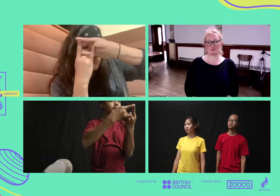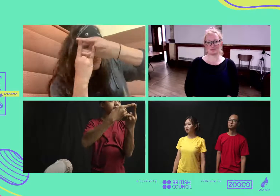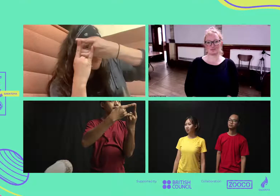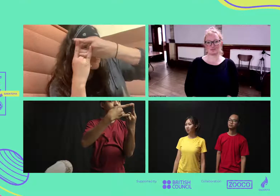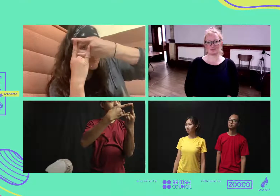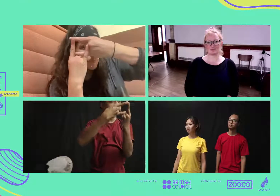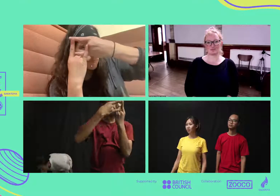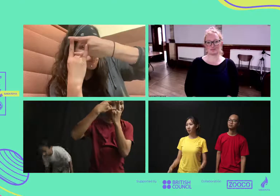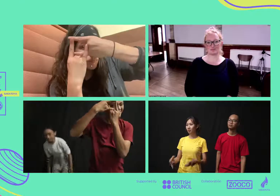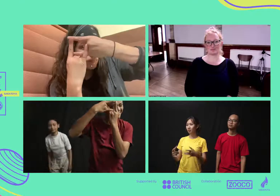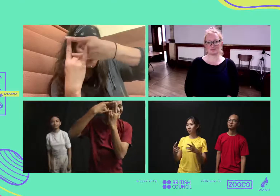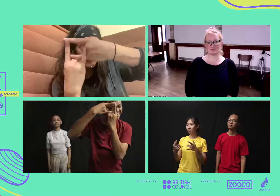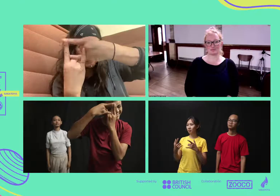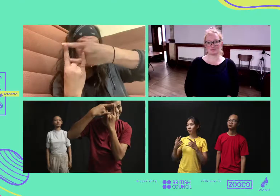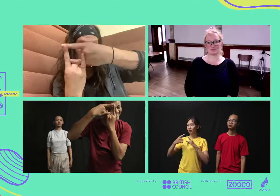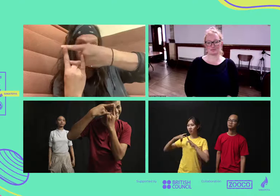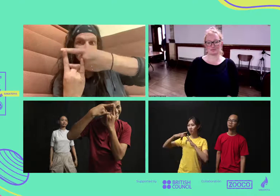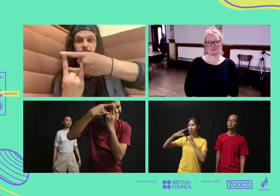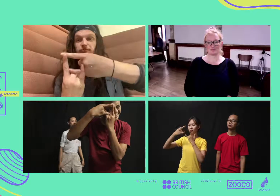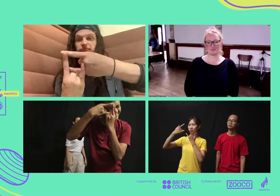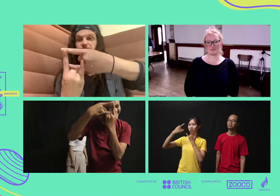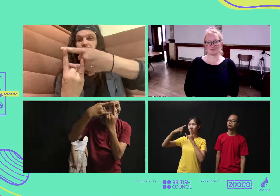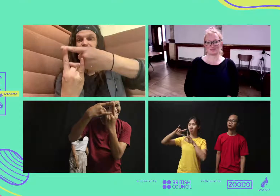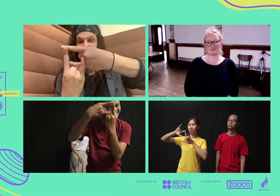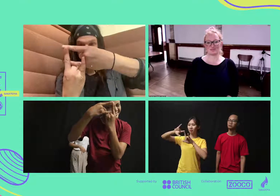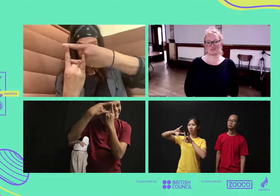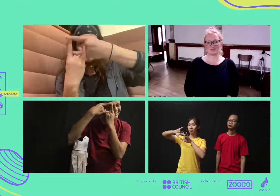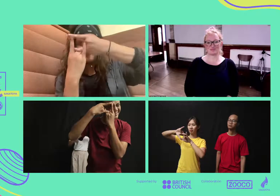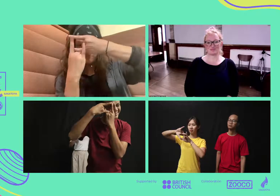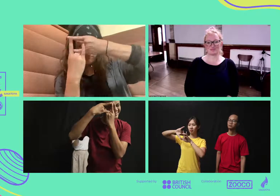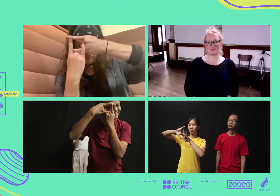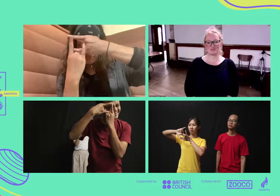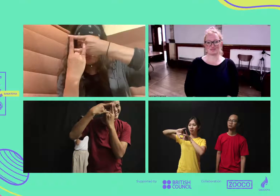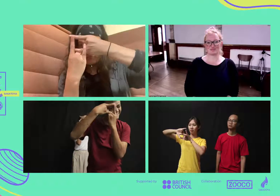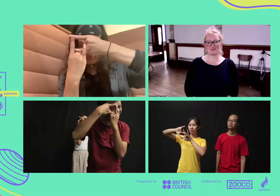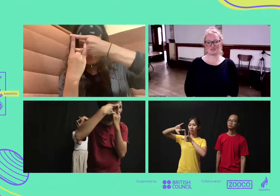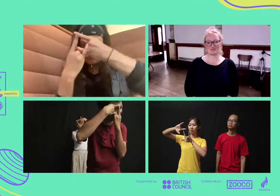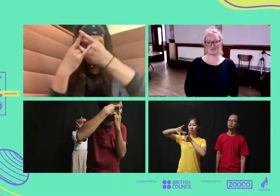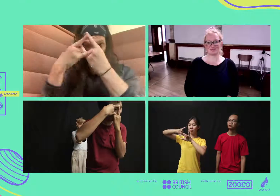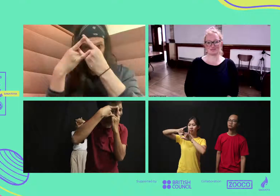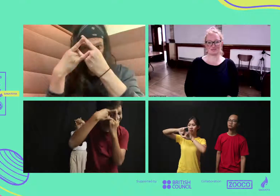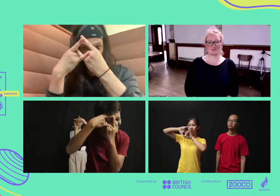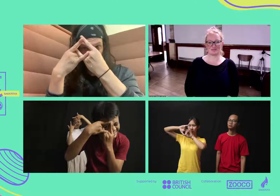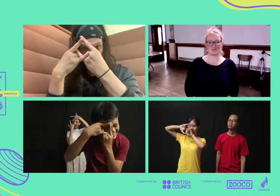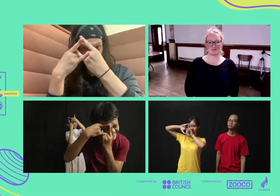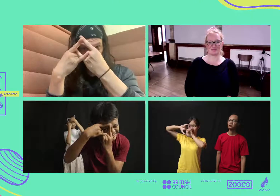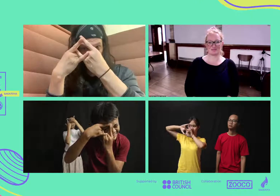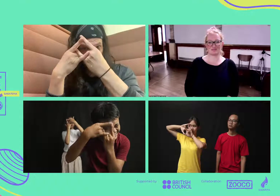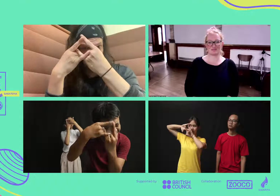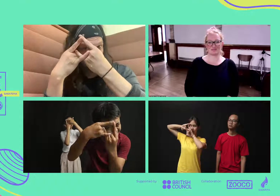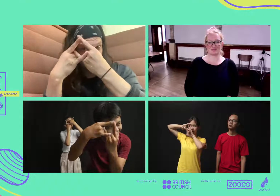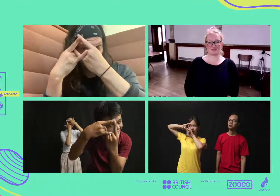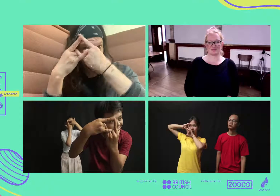So you could put that together and make it into a rectangle that you can look through, peephole.